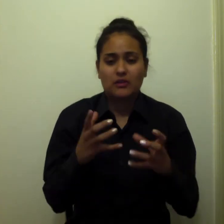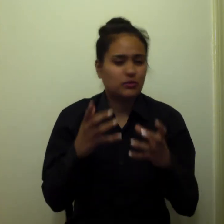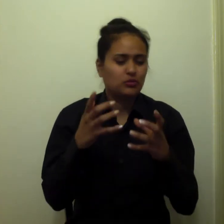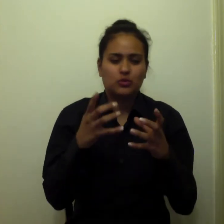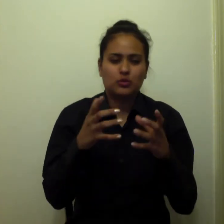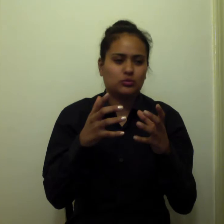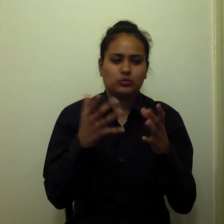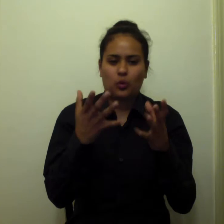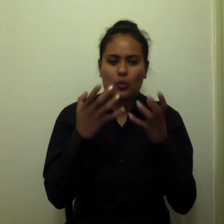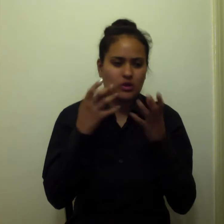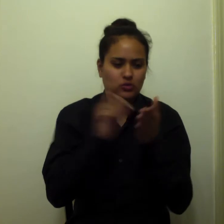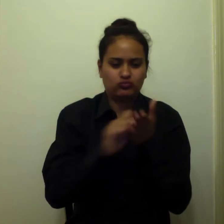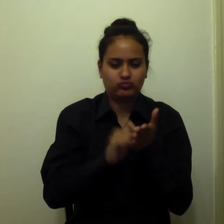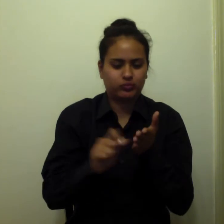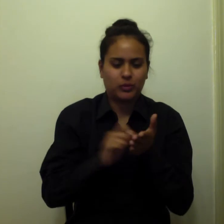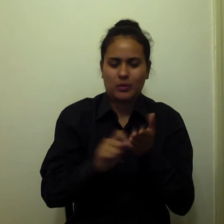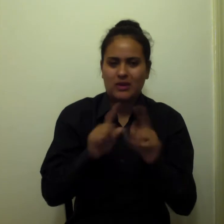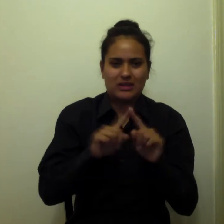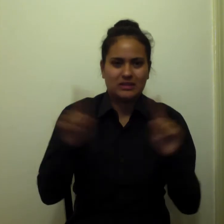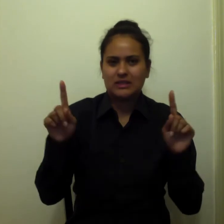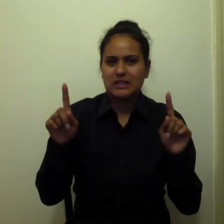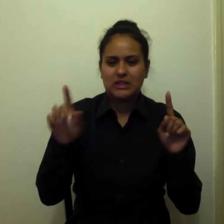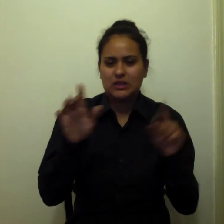you can discuss that with me. Okay, we'll talk about that later.